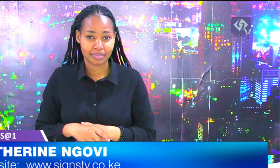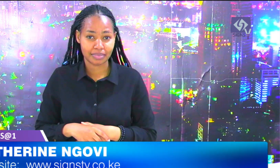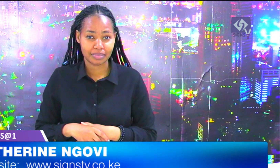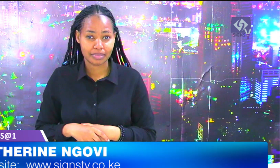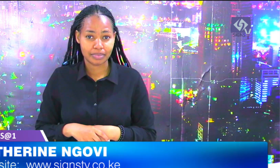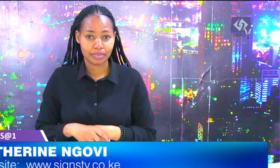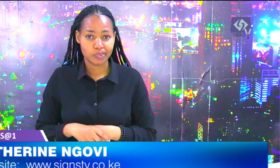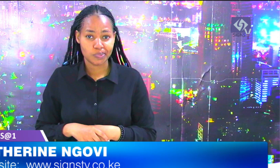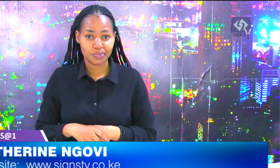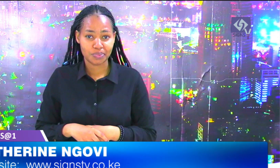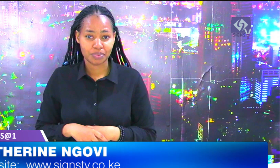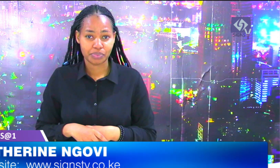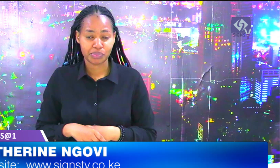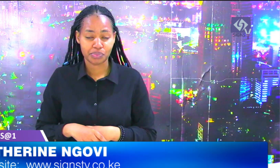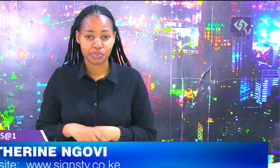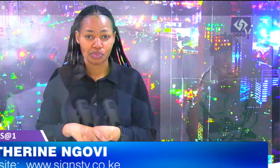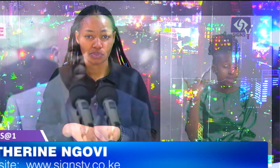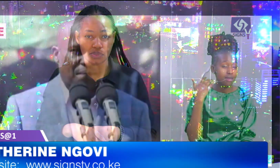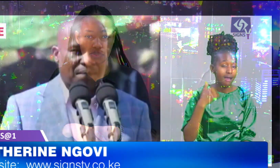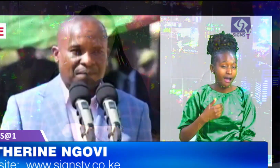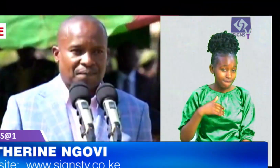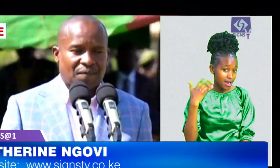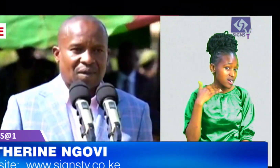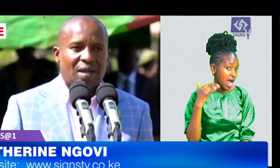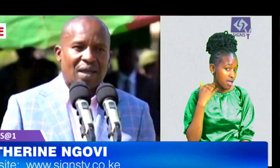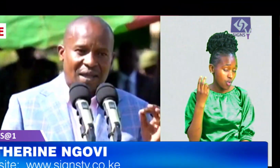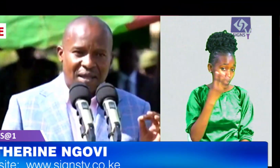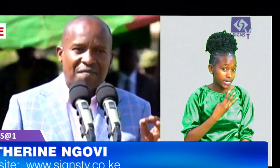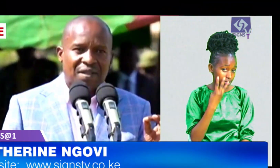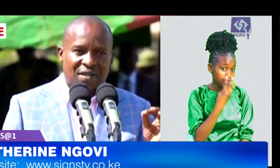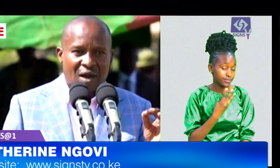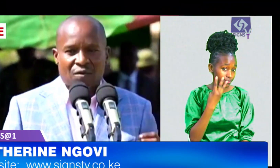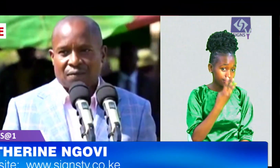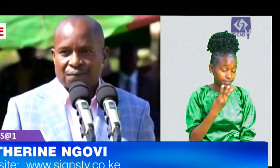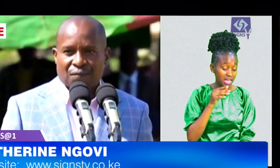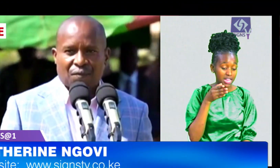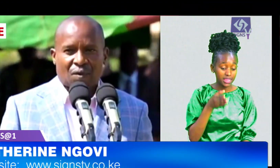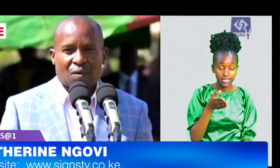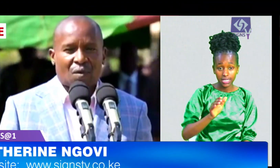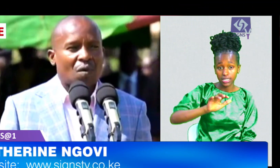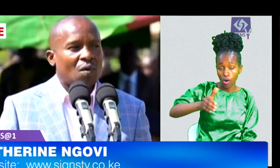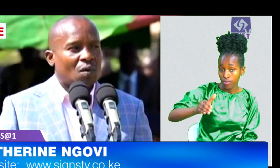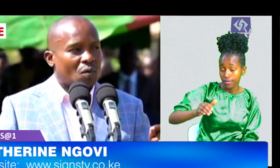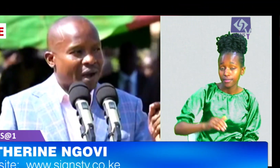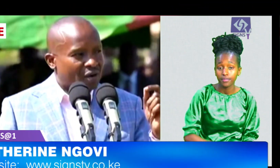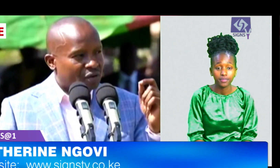criminals who want to destroy our country. We will not allow people who